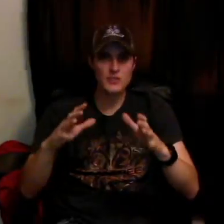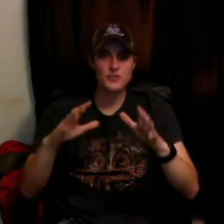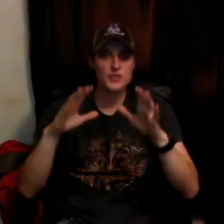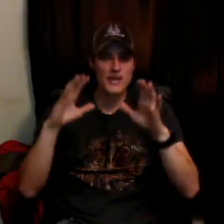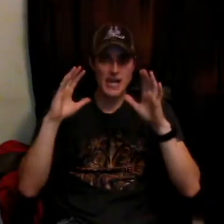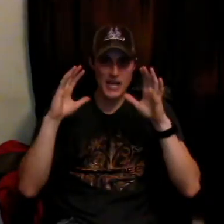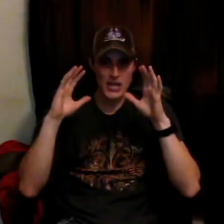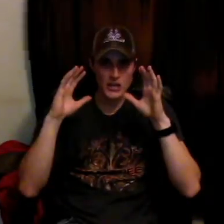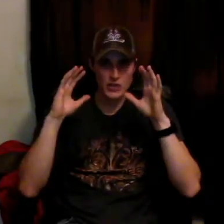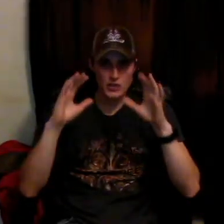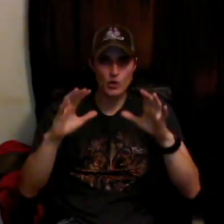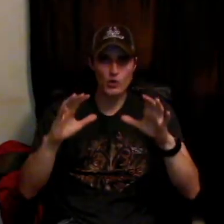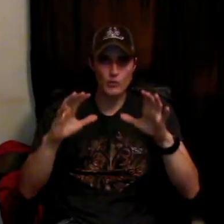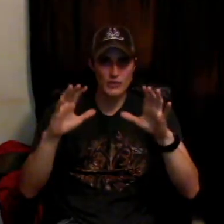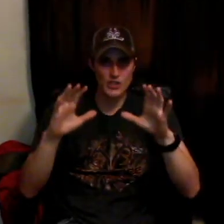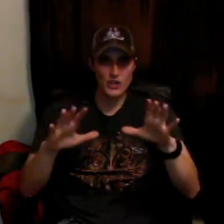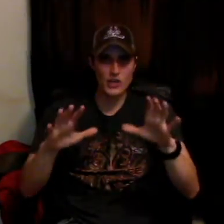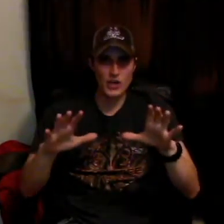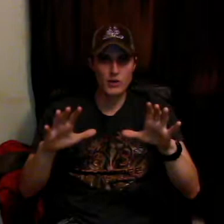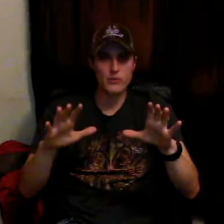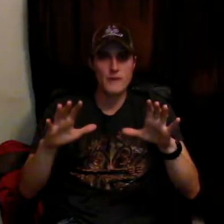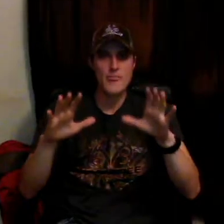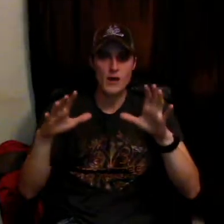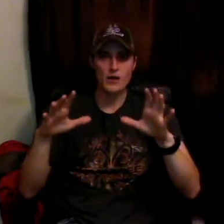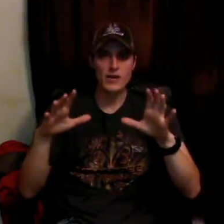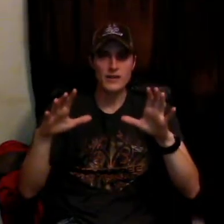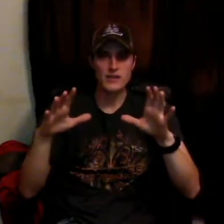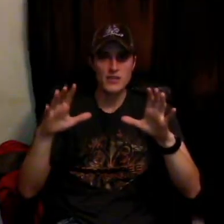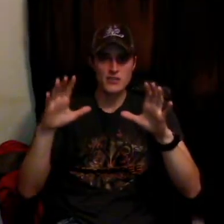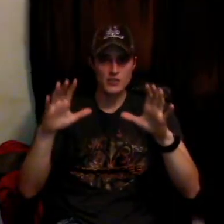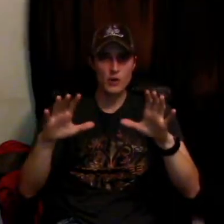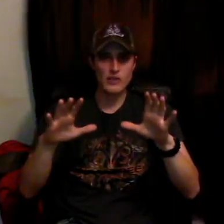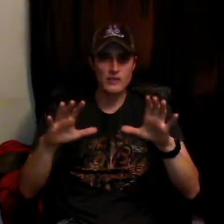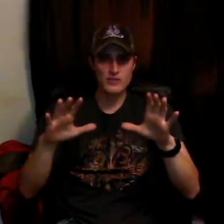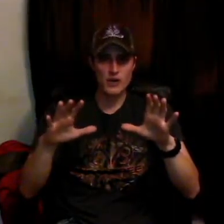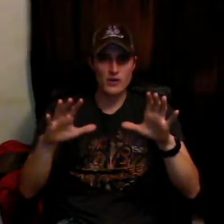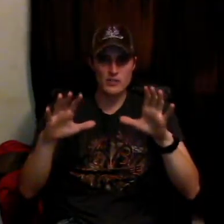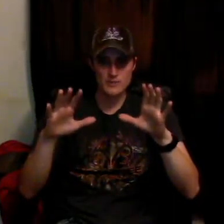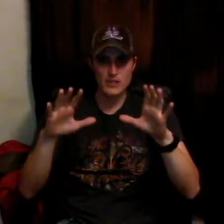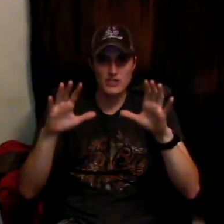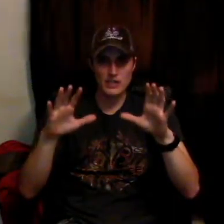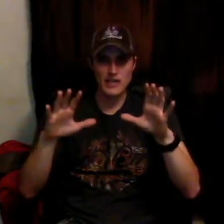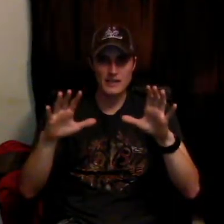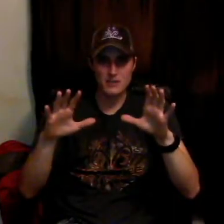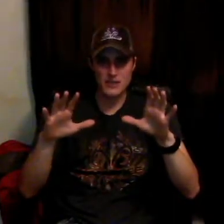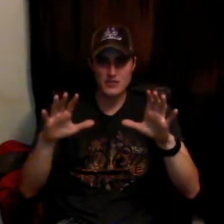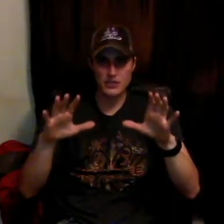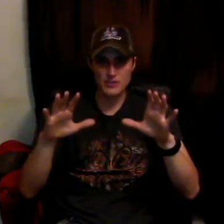pictures, and you'll be good to go. Okay, so don't get discouraged just because you can't get the best trail